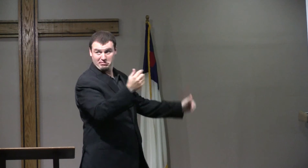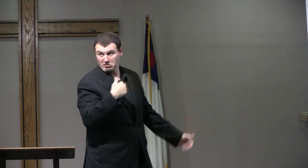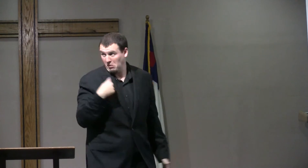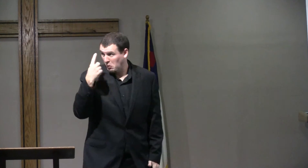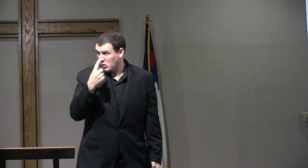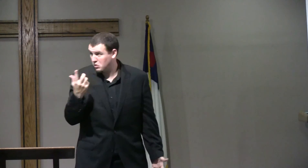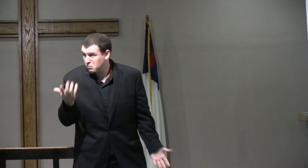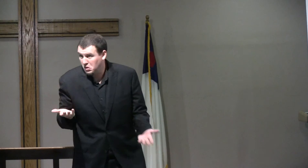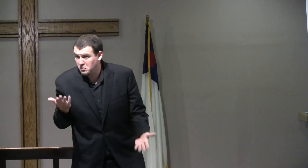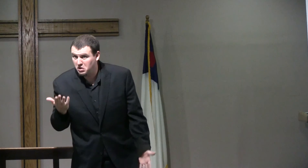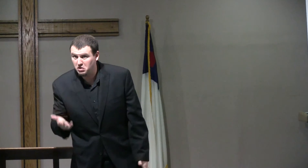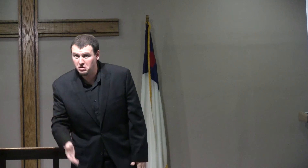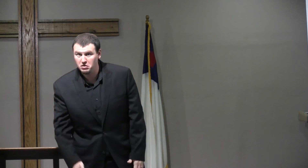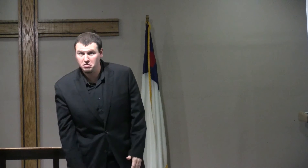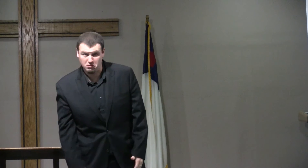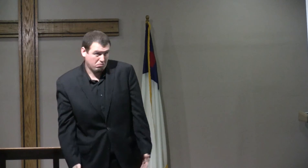people were offended and started to leave.